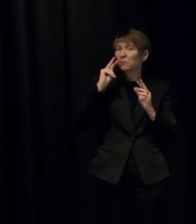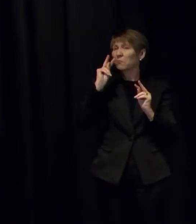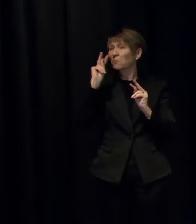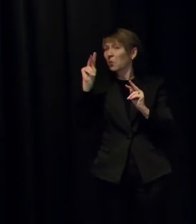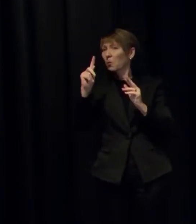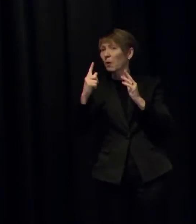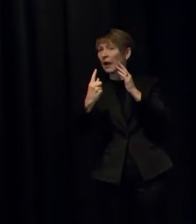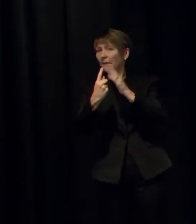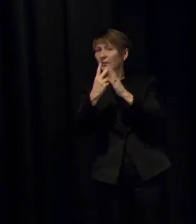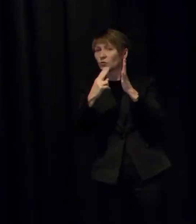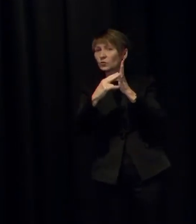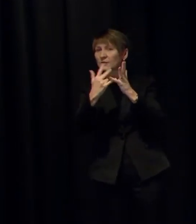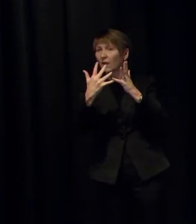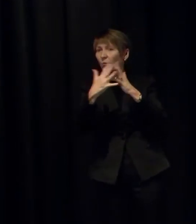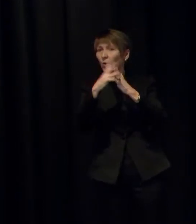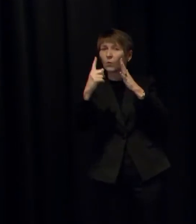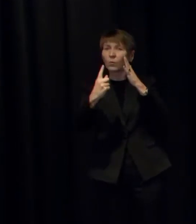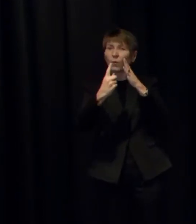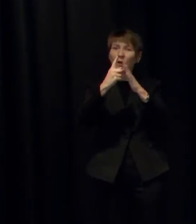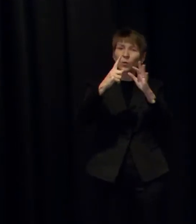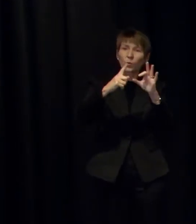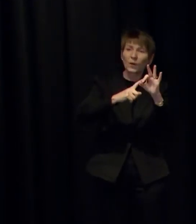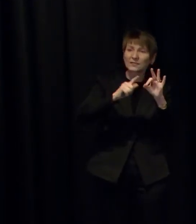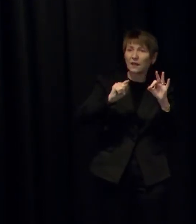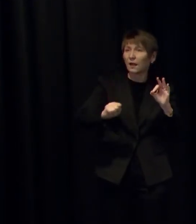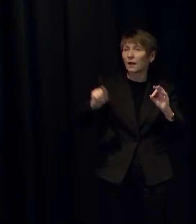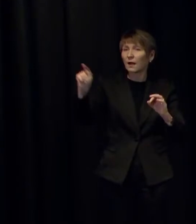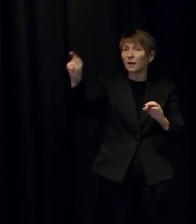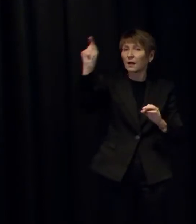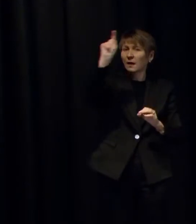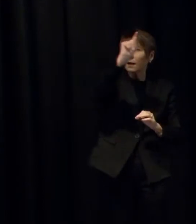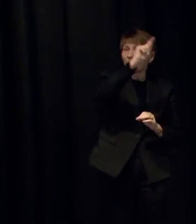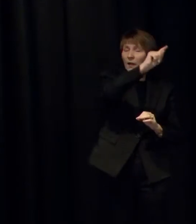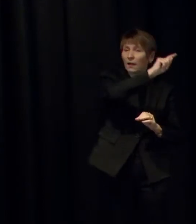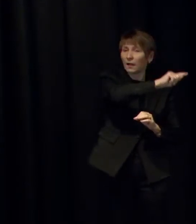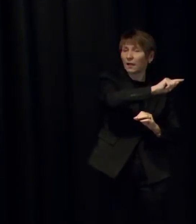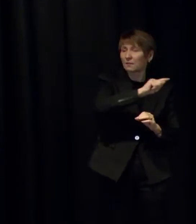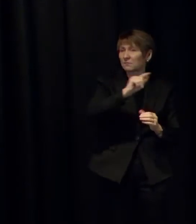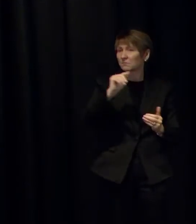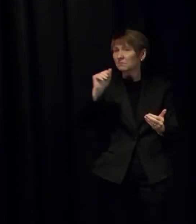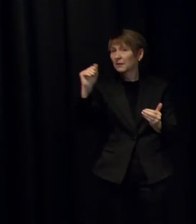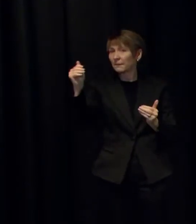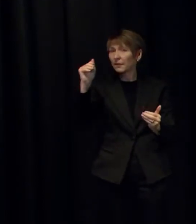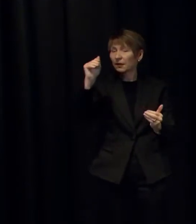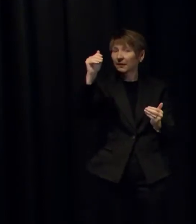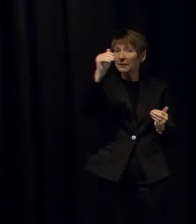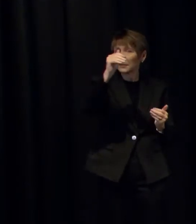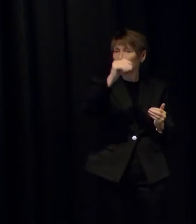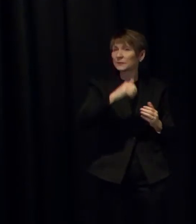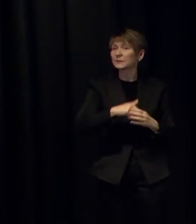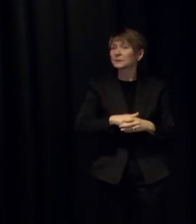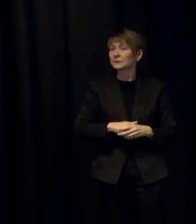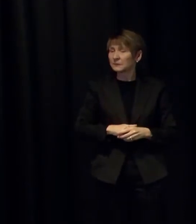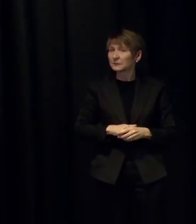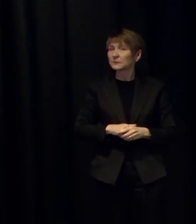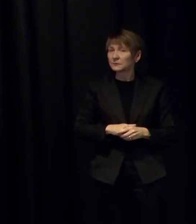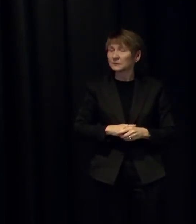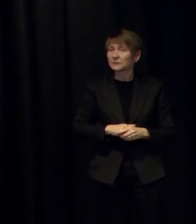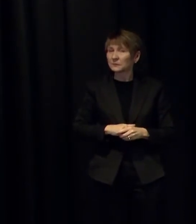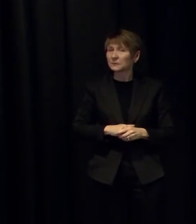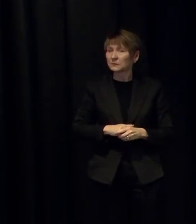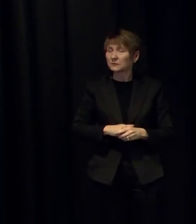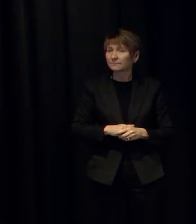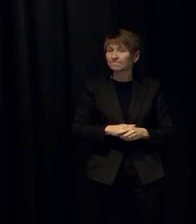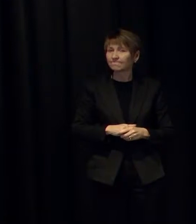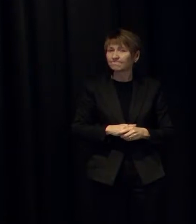and I'm not, in your mind, why couldn't we be like Denmark, which is a similar jurisdiction where people that were vaccinated doubly had more